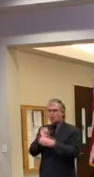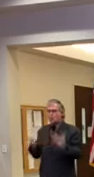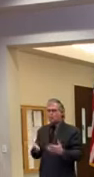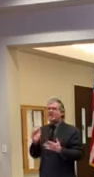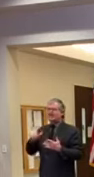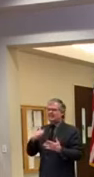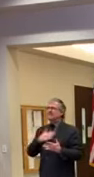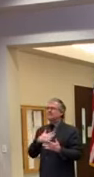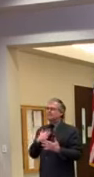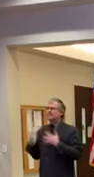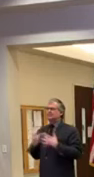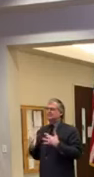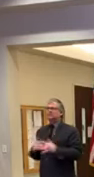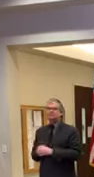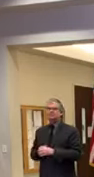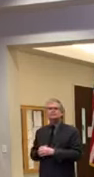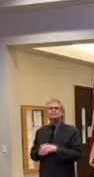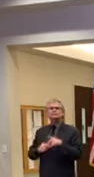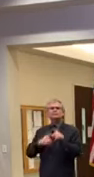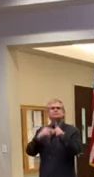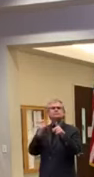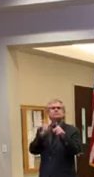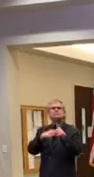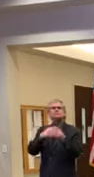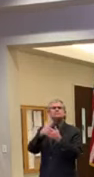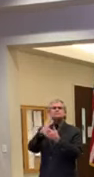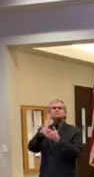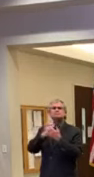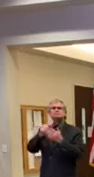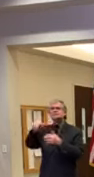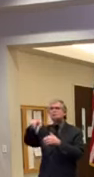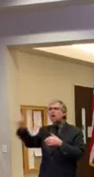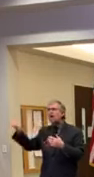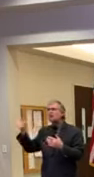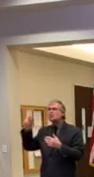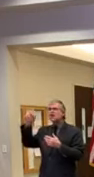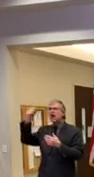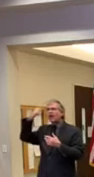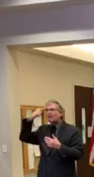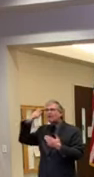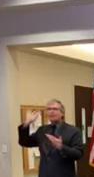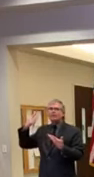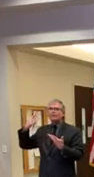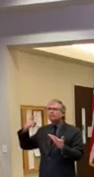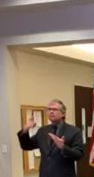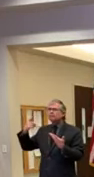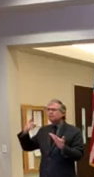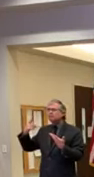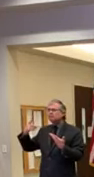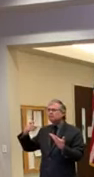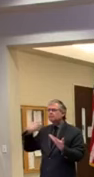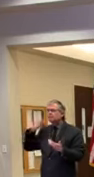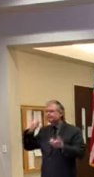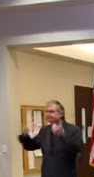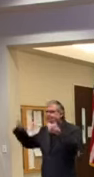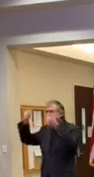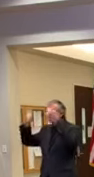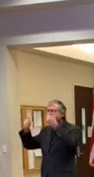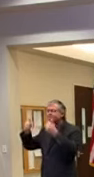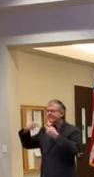Governor, some elected officials have differed with you in with the seriousness publicly talking